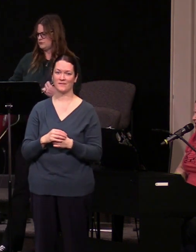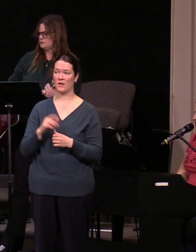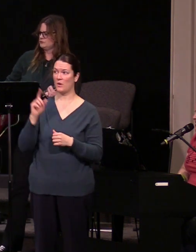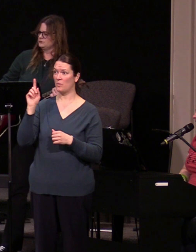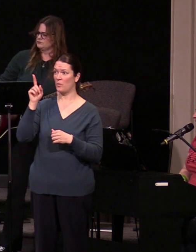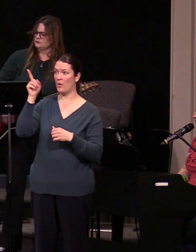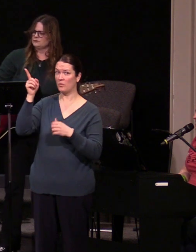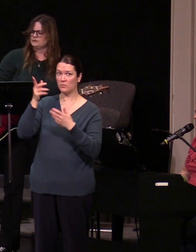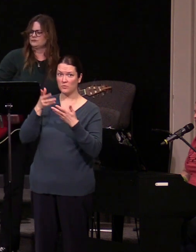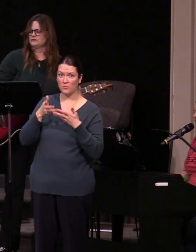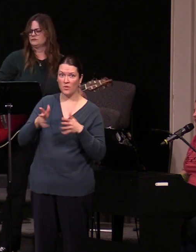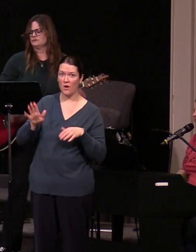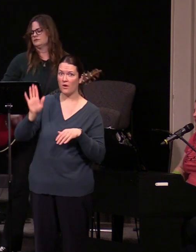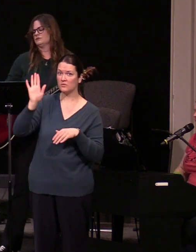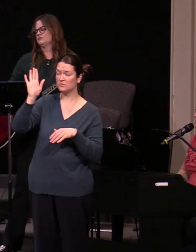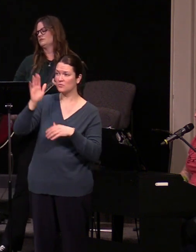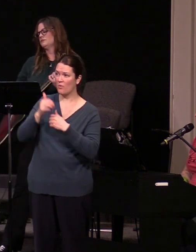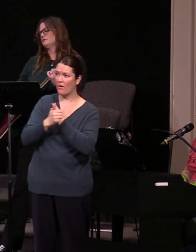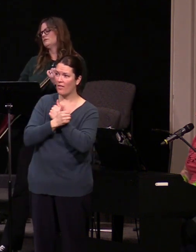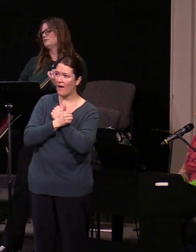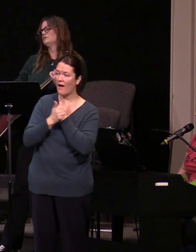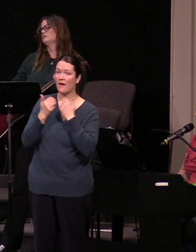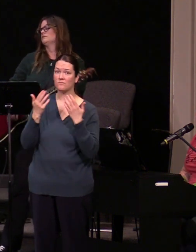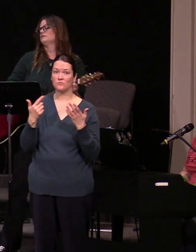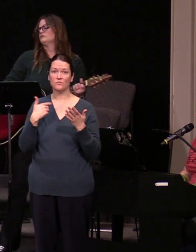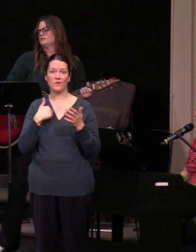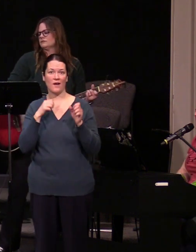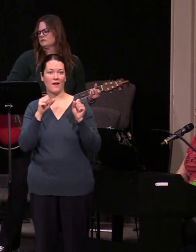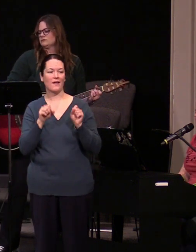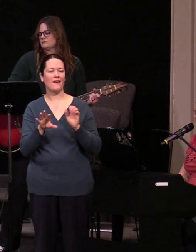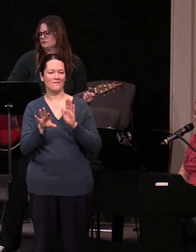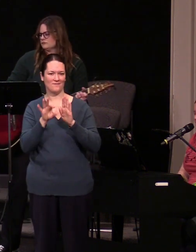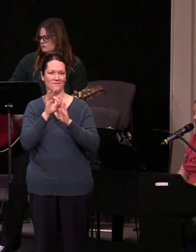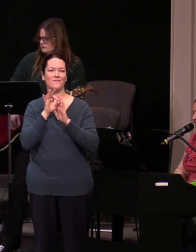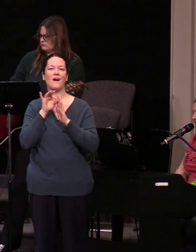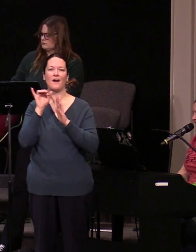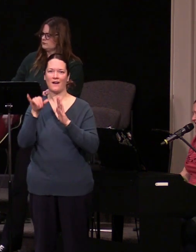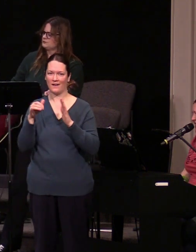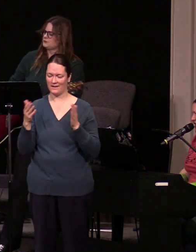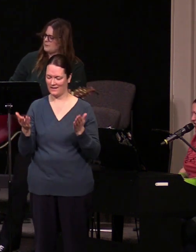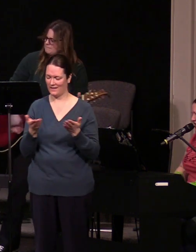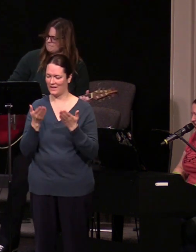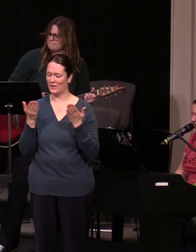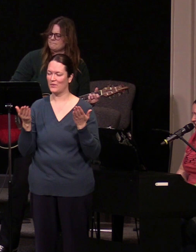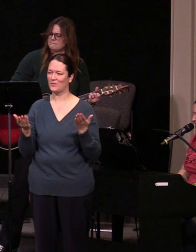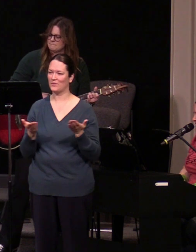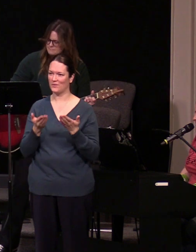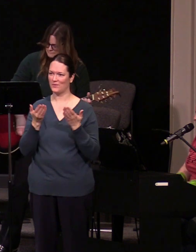disappear. Where you lost your life so I could find it